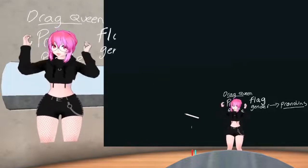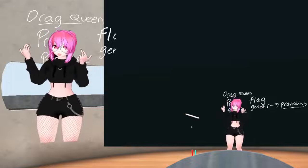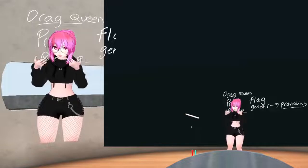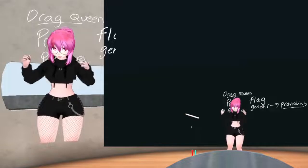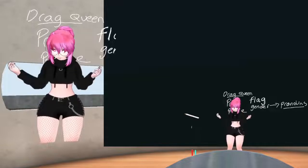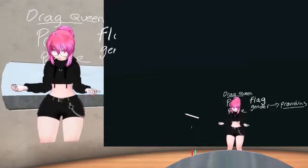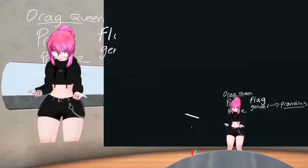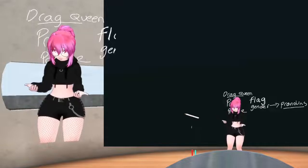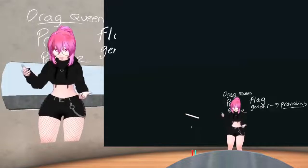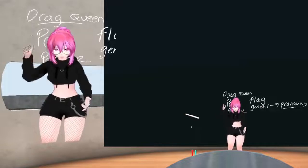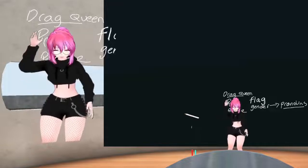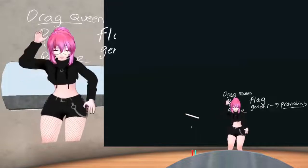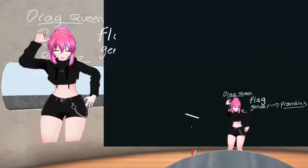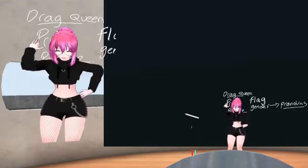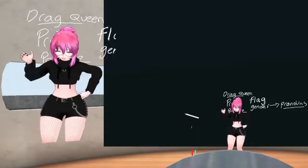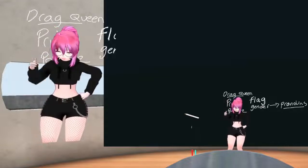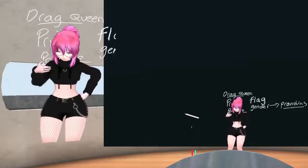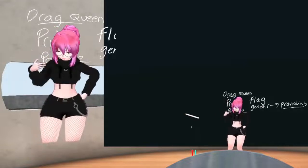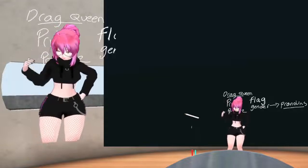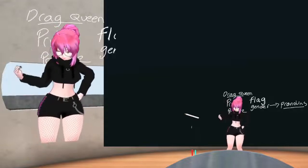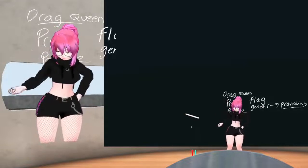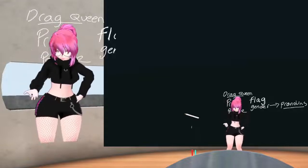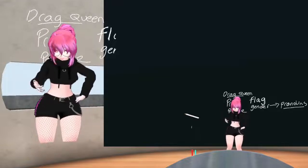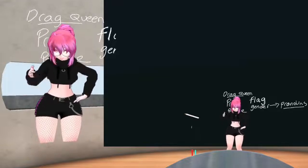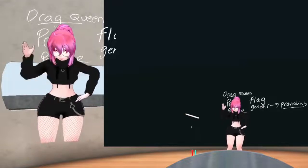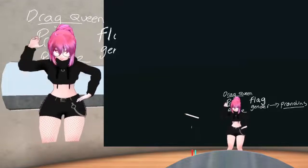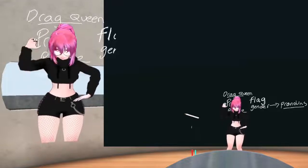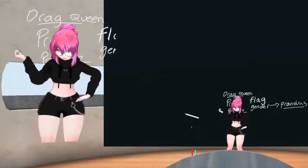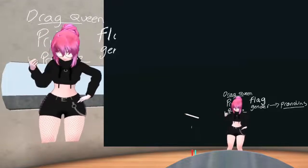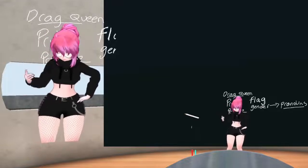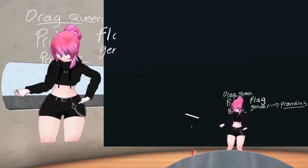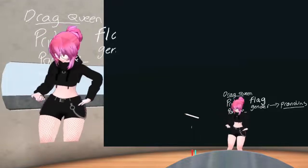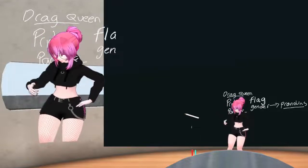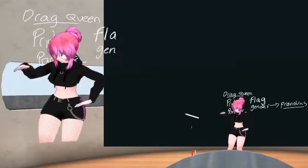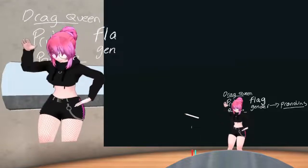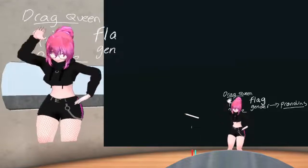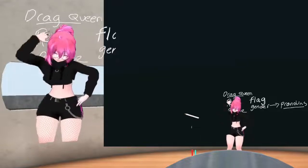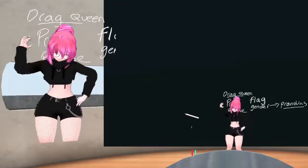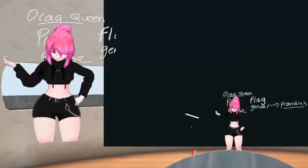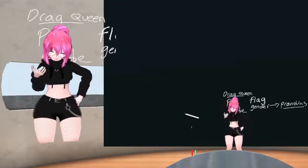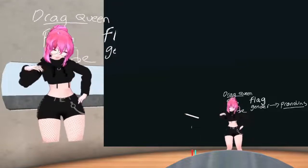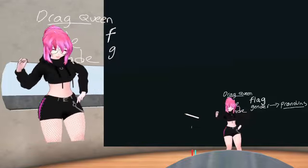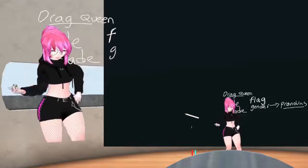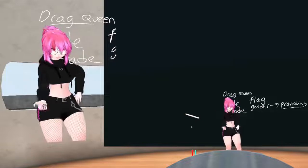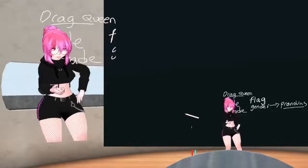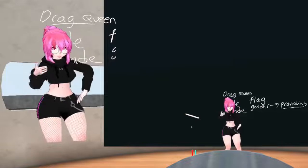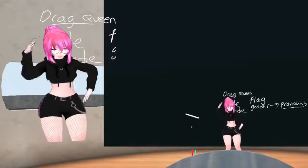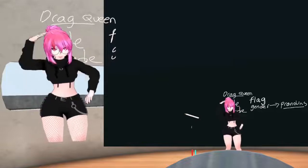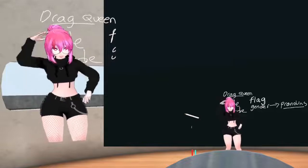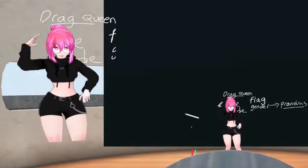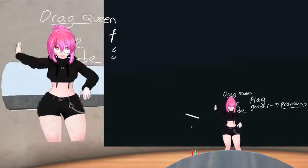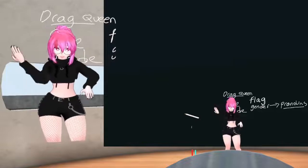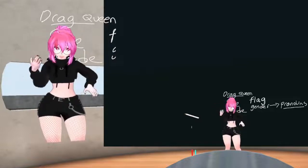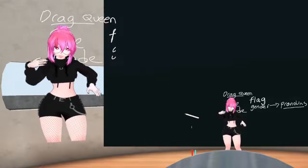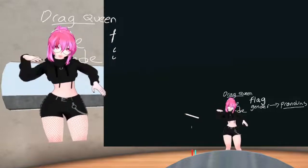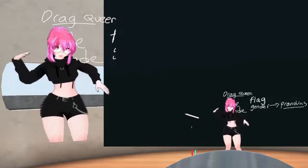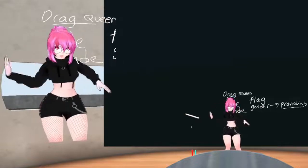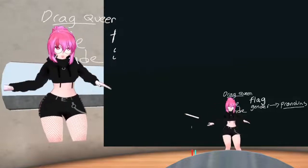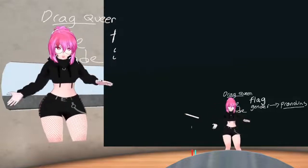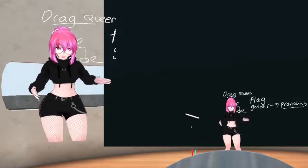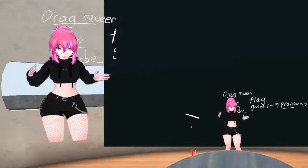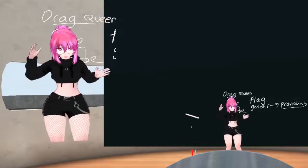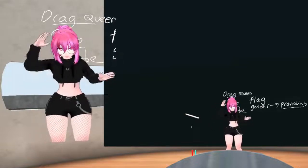you can do two hands as well, but I prefer one hand because you can kind of get like sassy. So it's like drag queen, like you're showing like